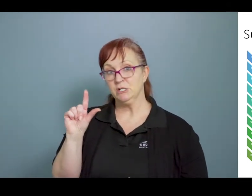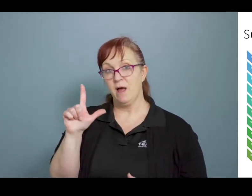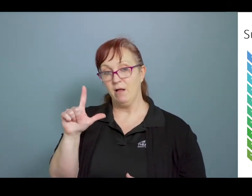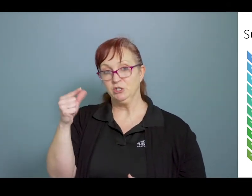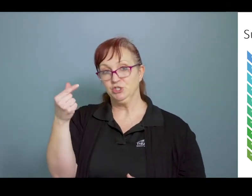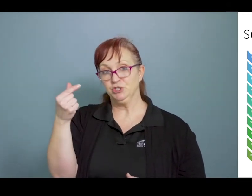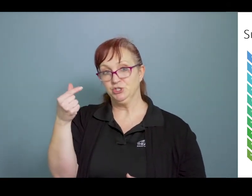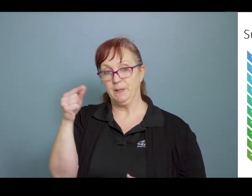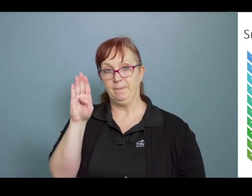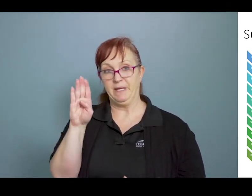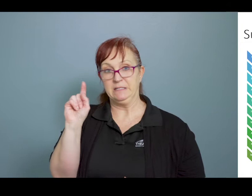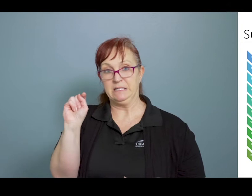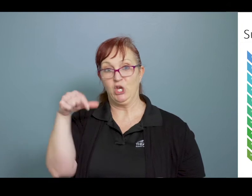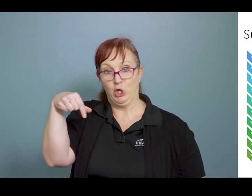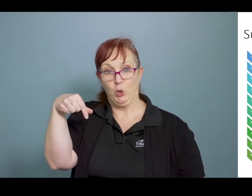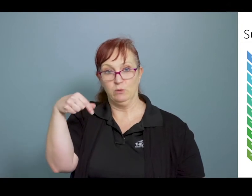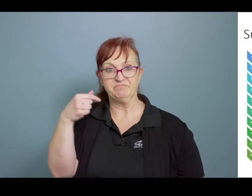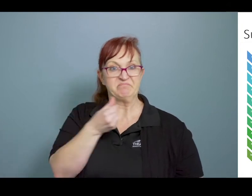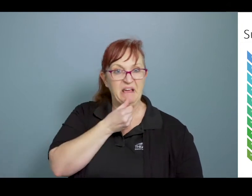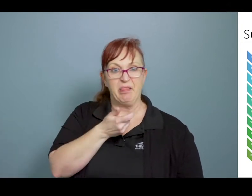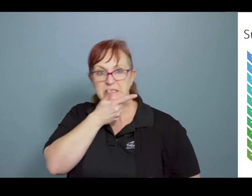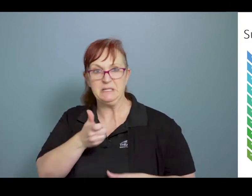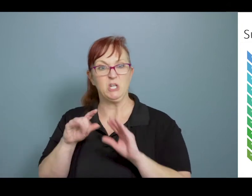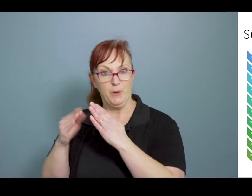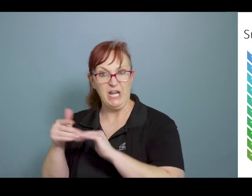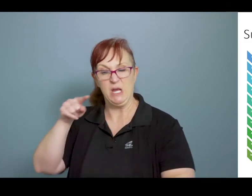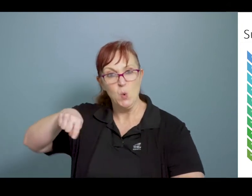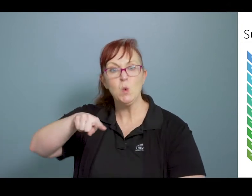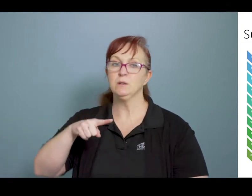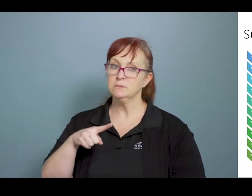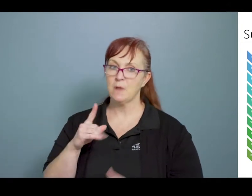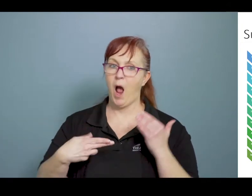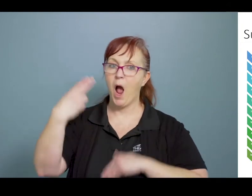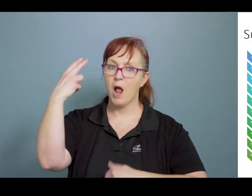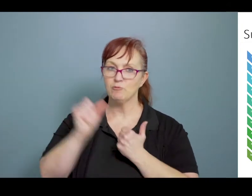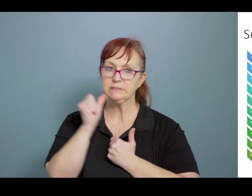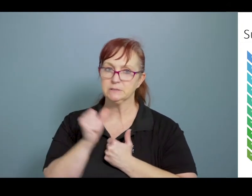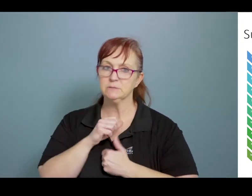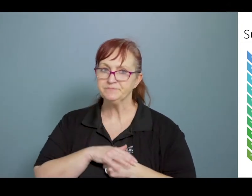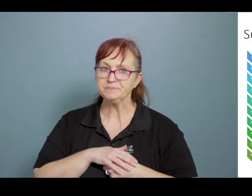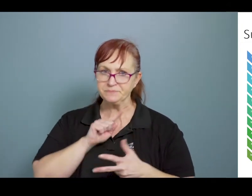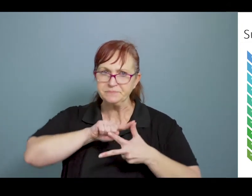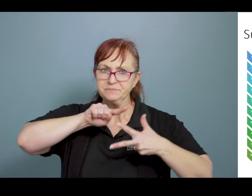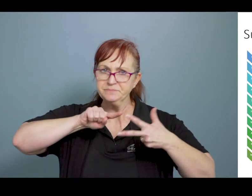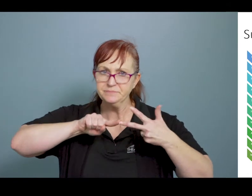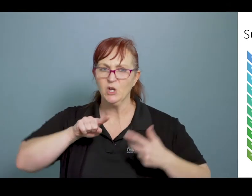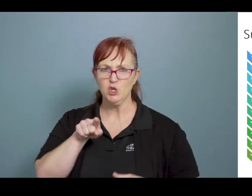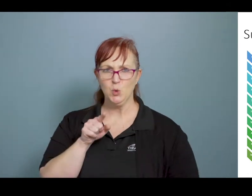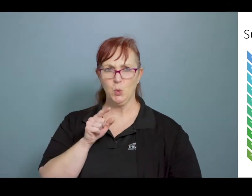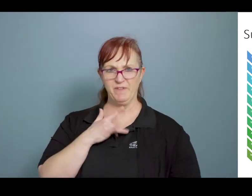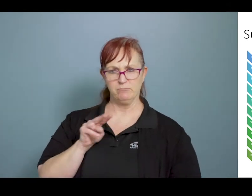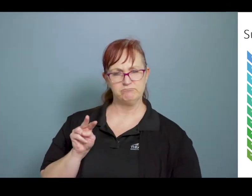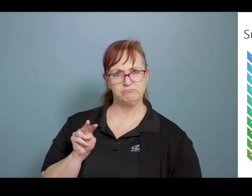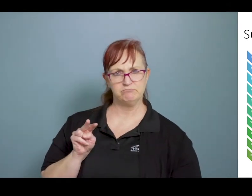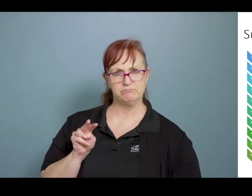at risk for completed suicides. And so if you're worried about somebody, or if you fall into one